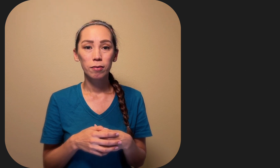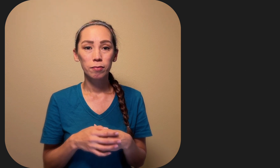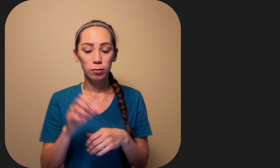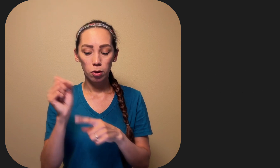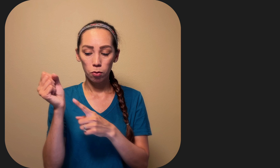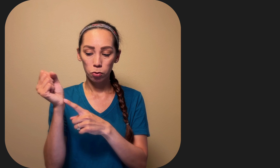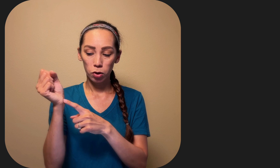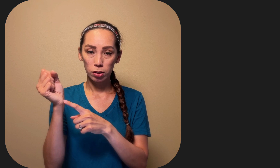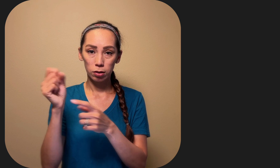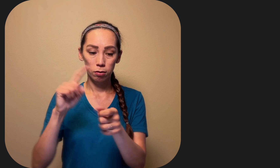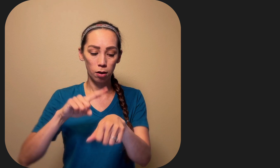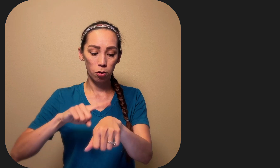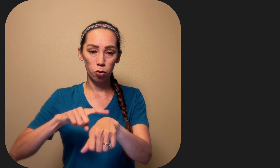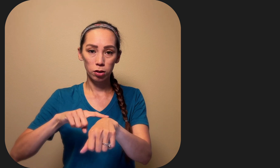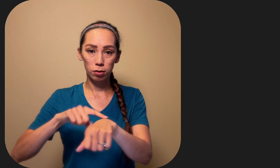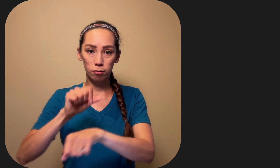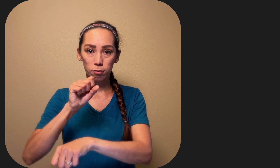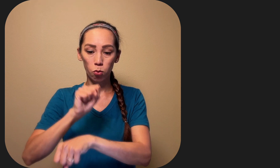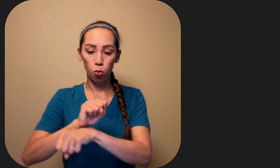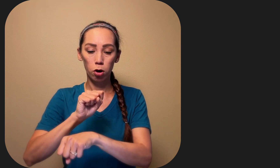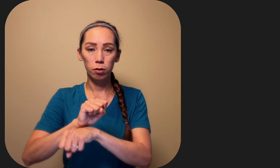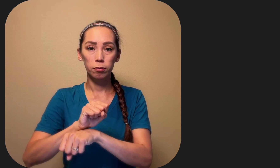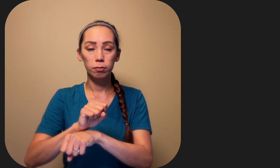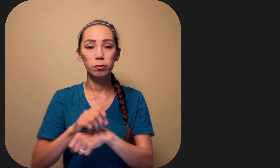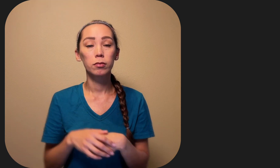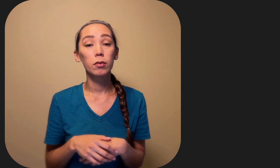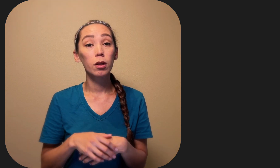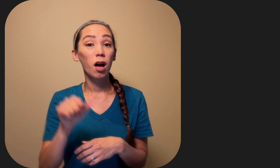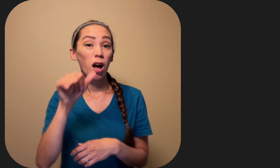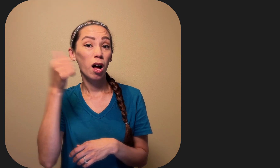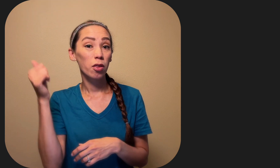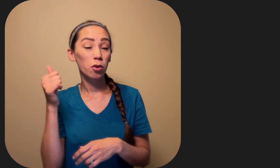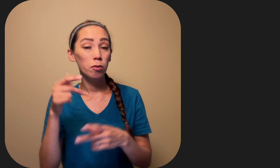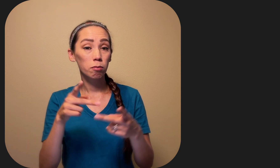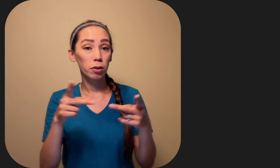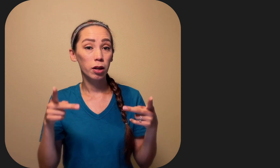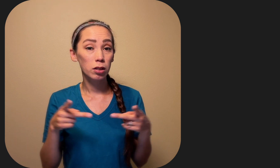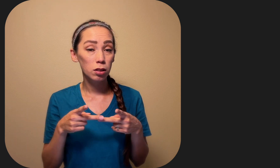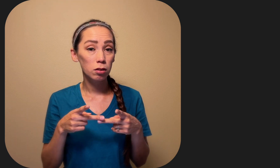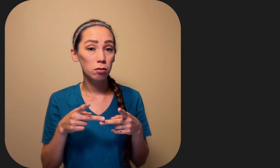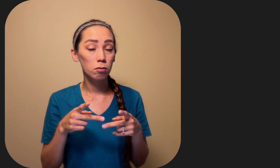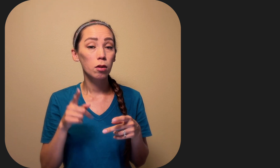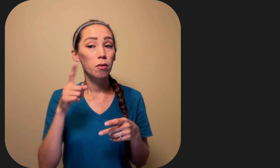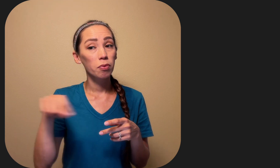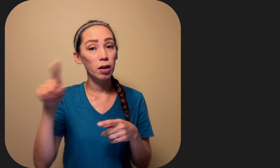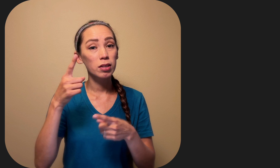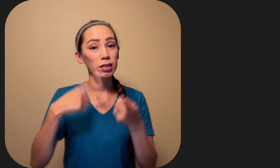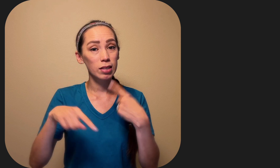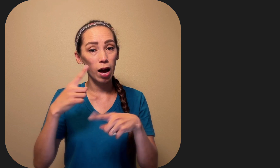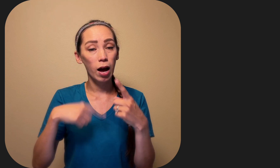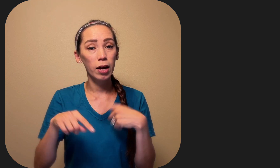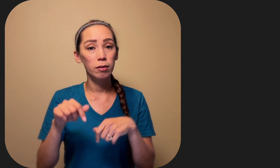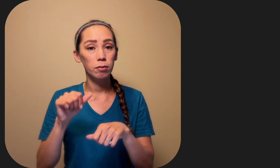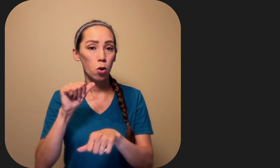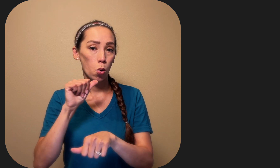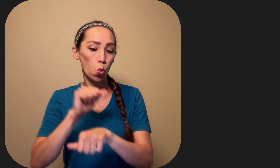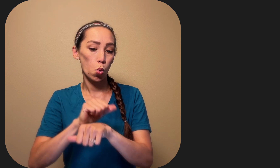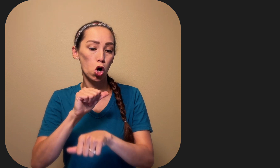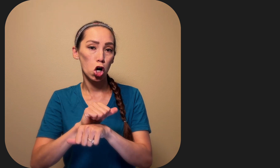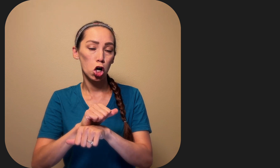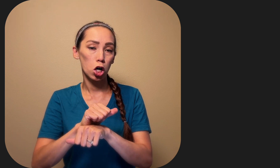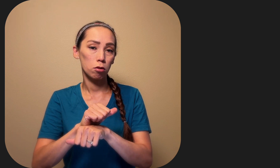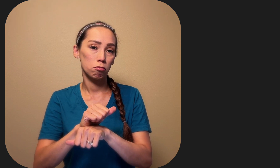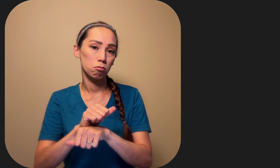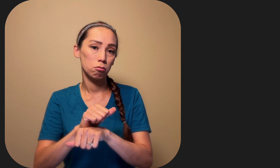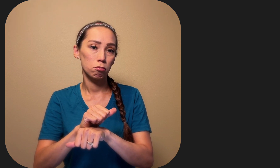work, like this. I've seen other people in different regions, they use work this